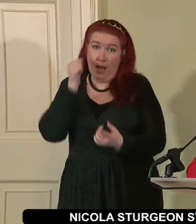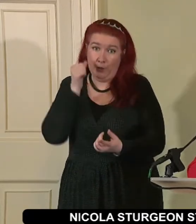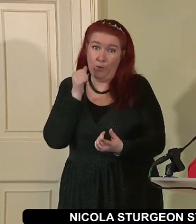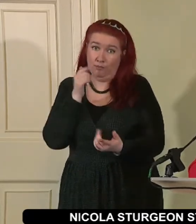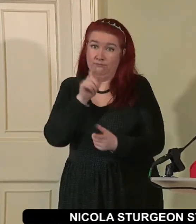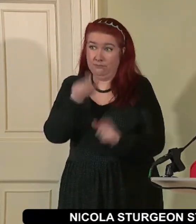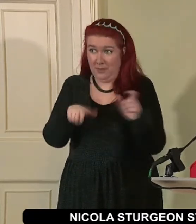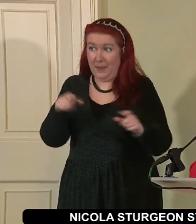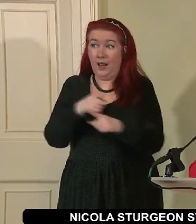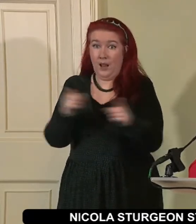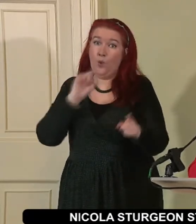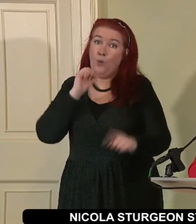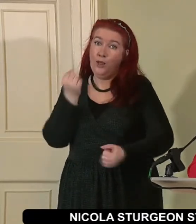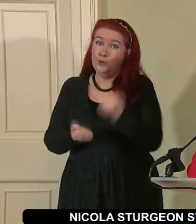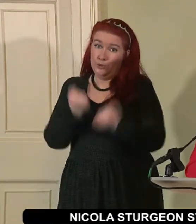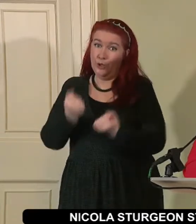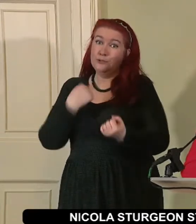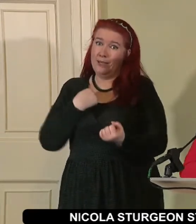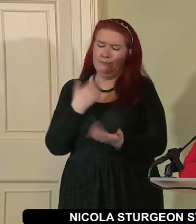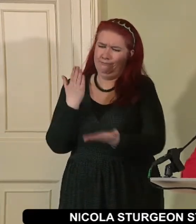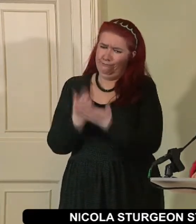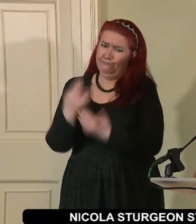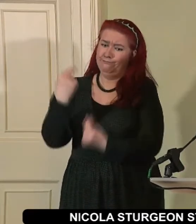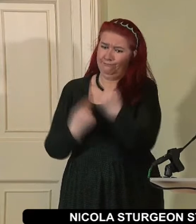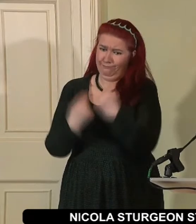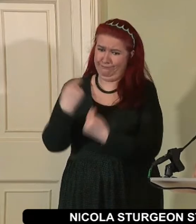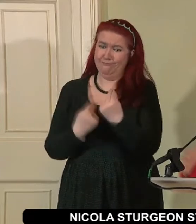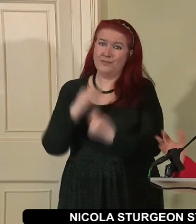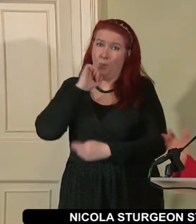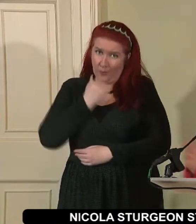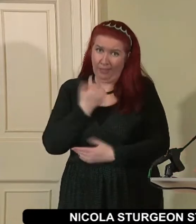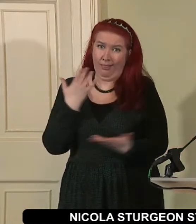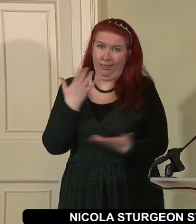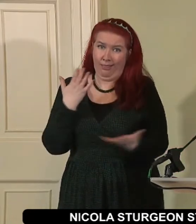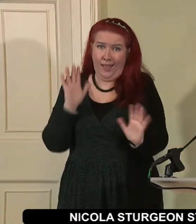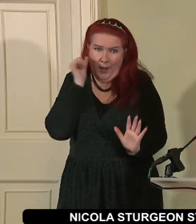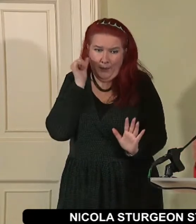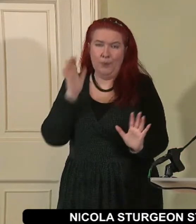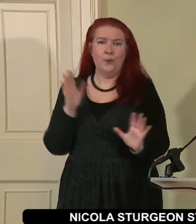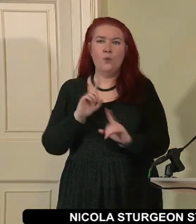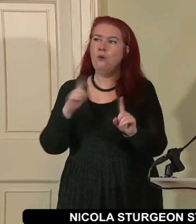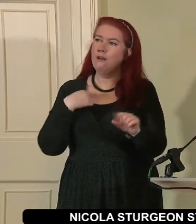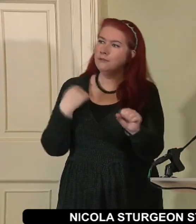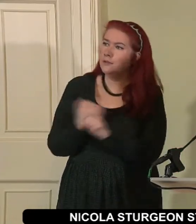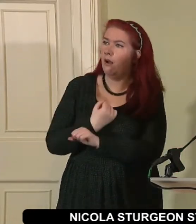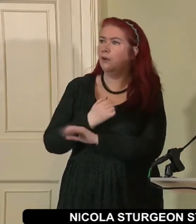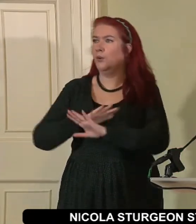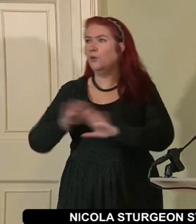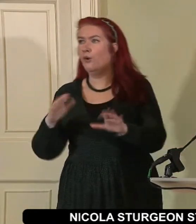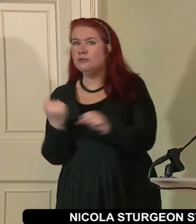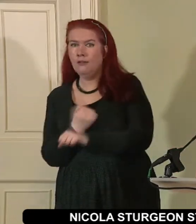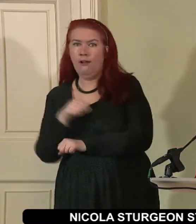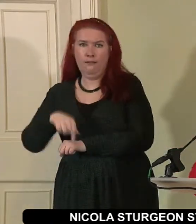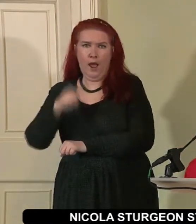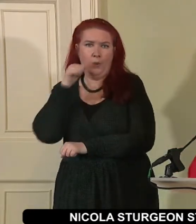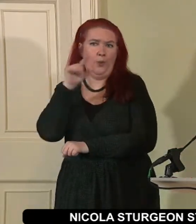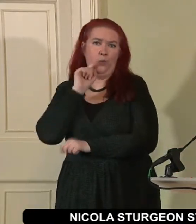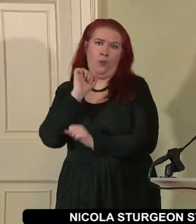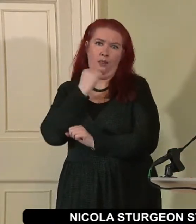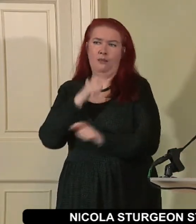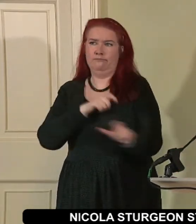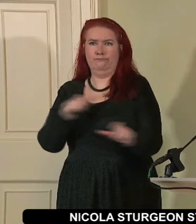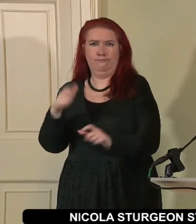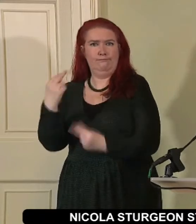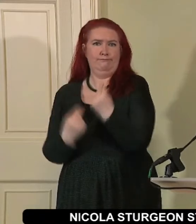me. There's been no shortage of judgments on me and, you know, what I've done or not done in office, and I'm pretty certain that